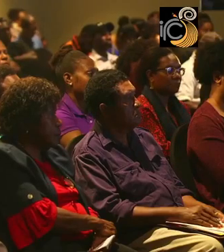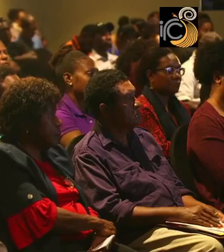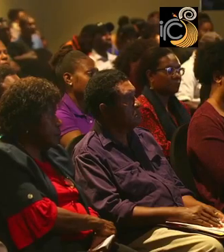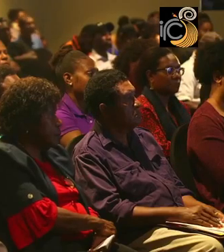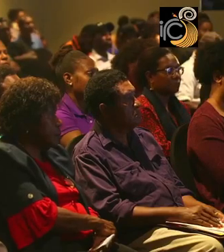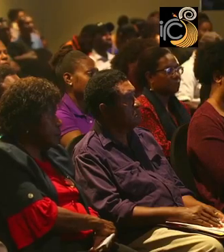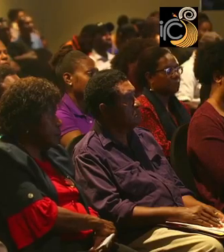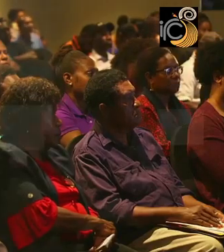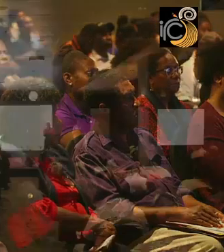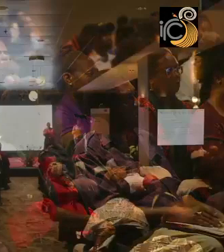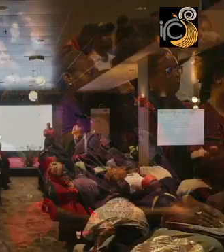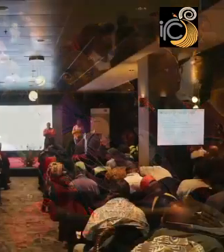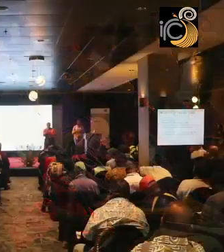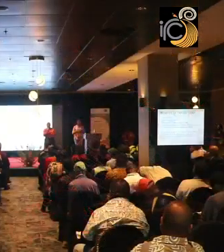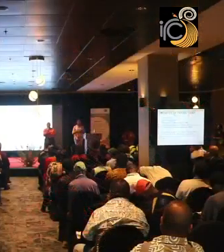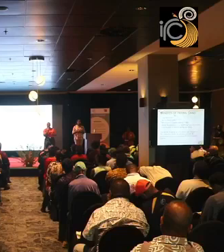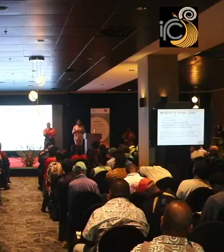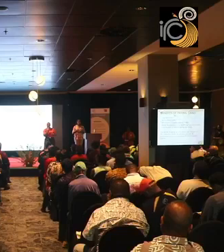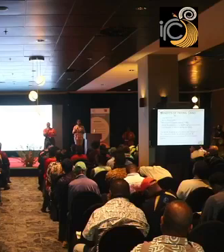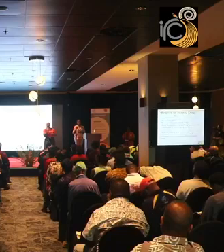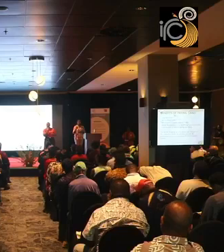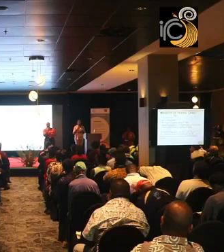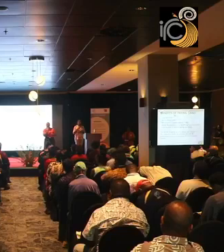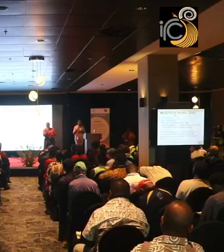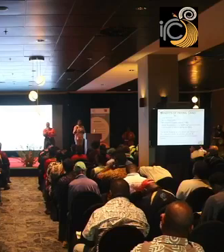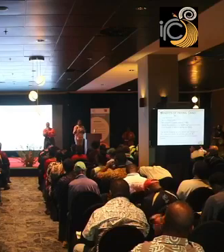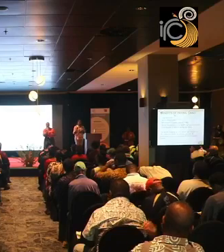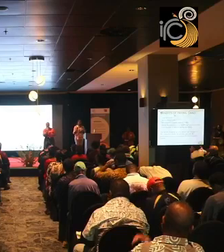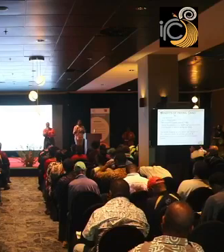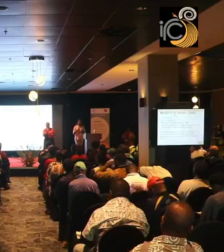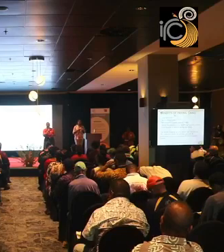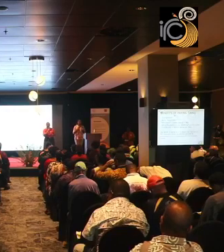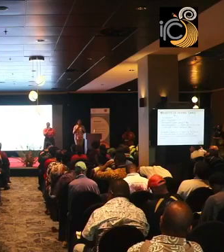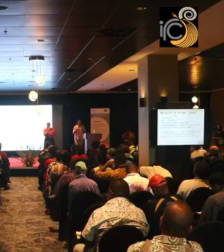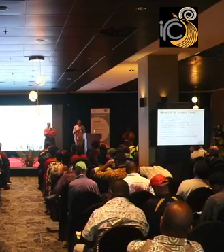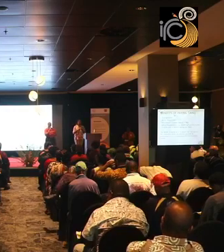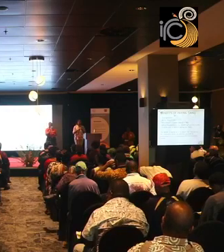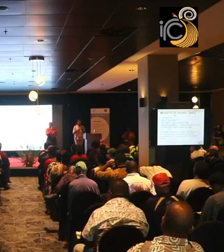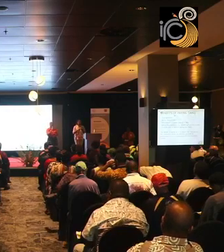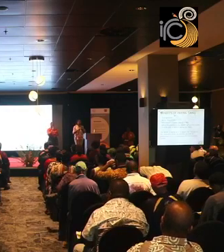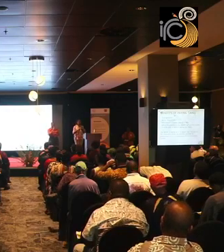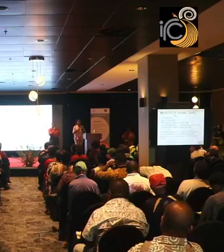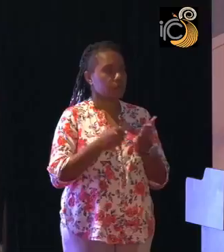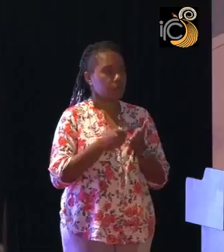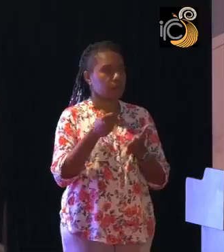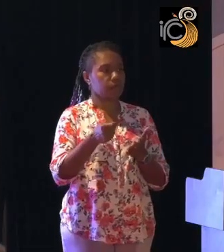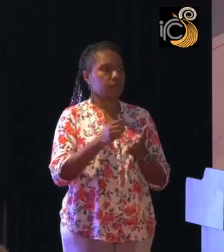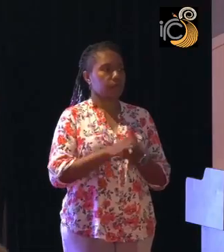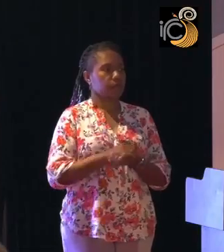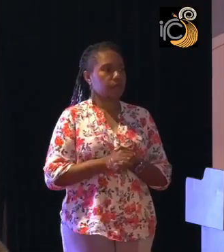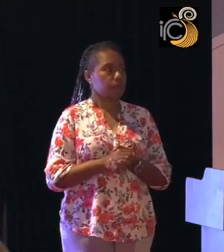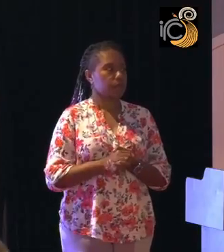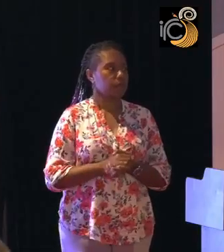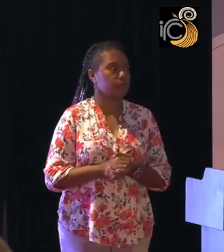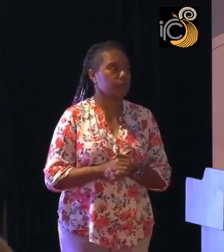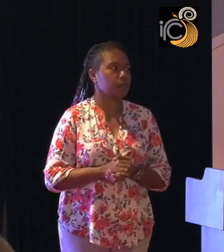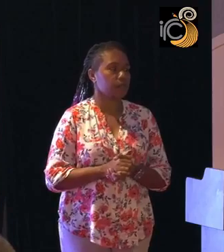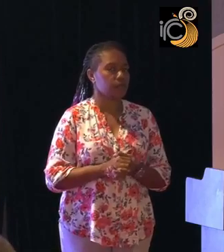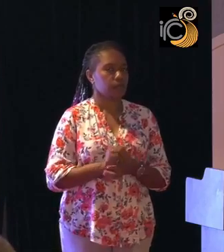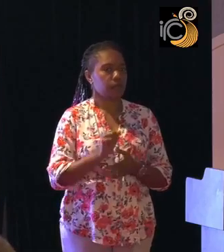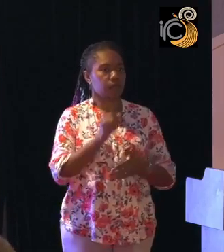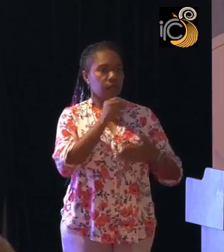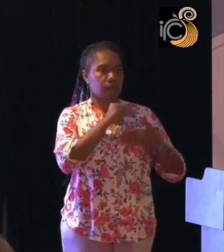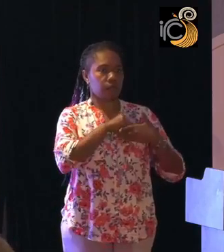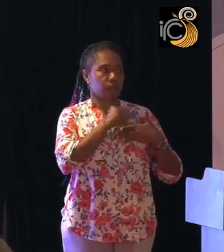your tax payment, and you are benefiting from those services. So I would encourage, for those of you choose to